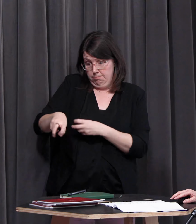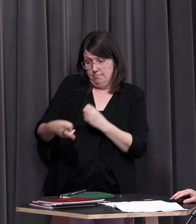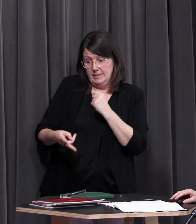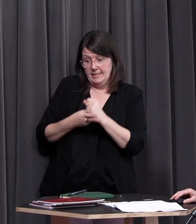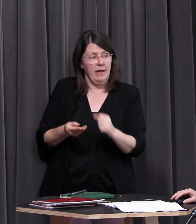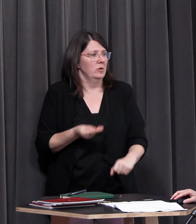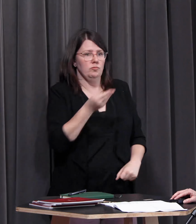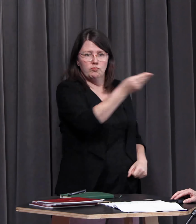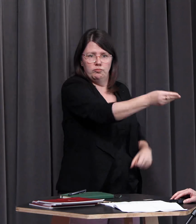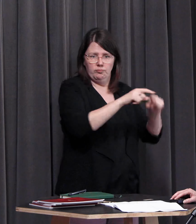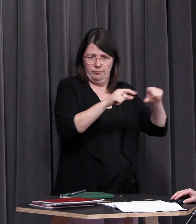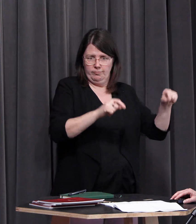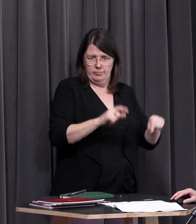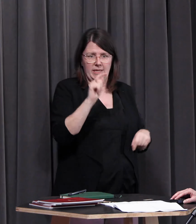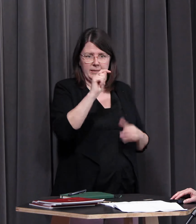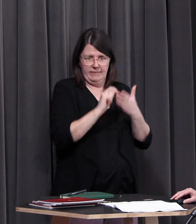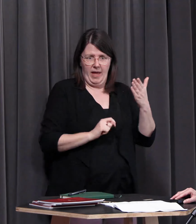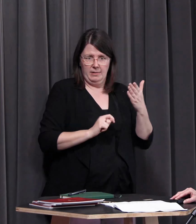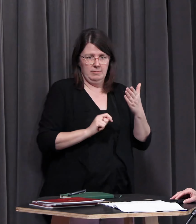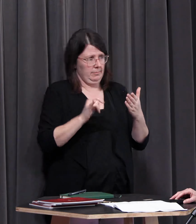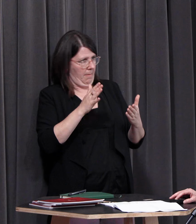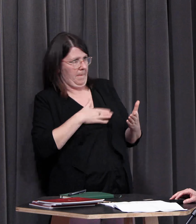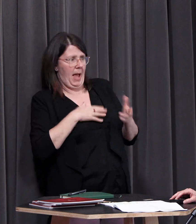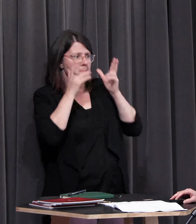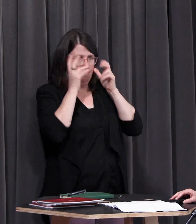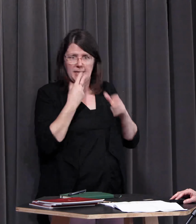I'll play it for about 50 seconds.